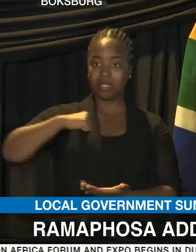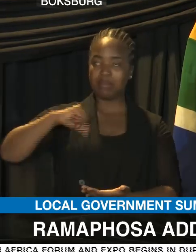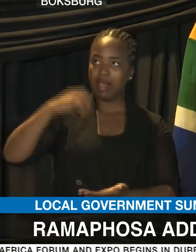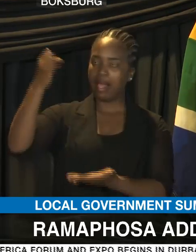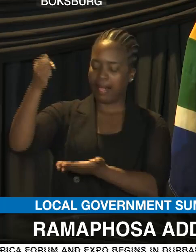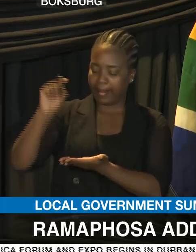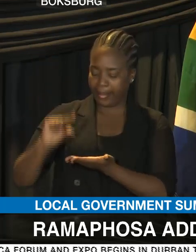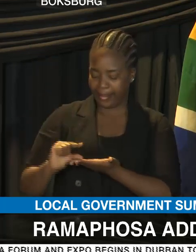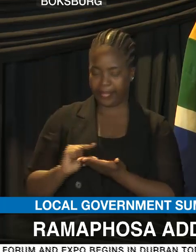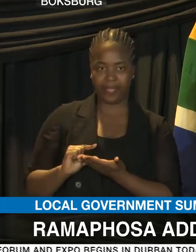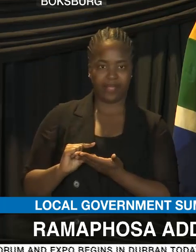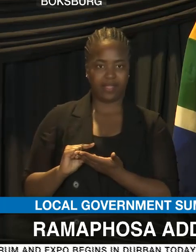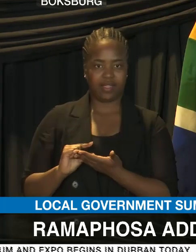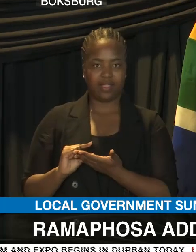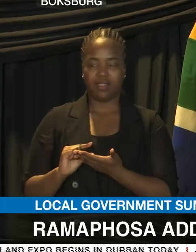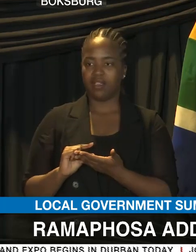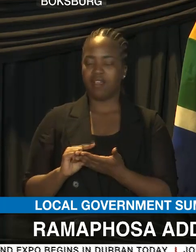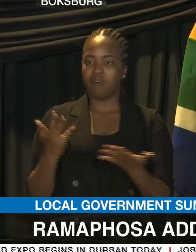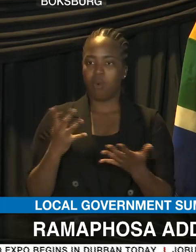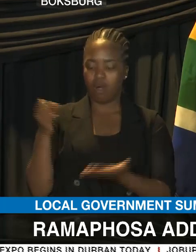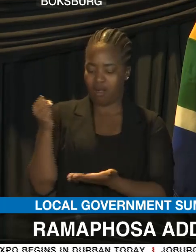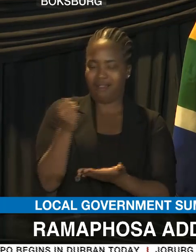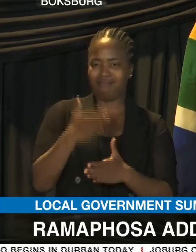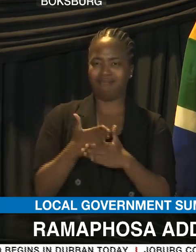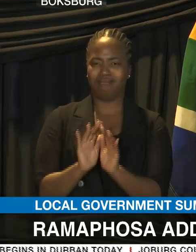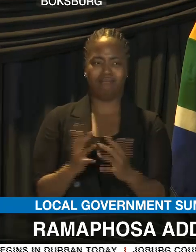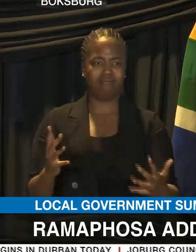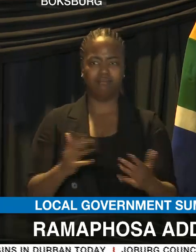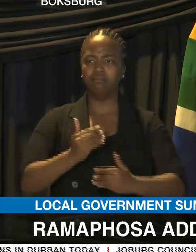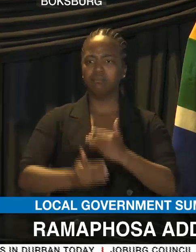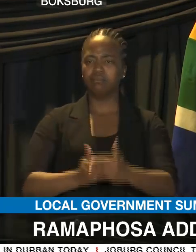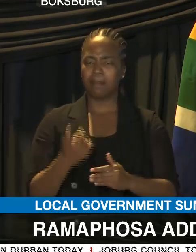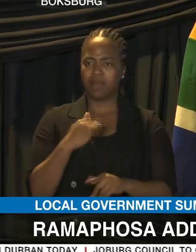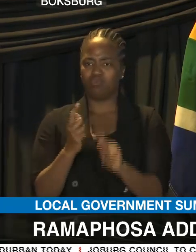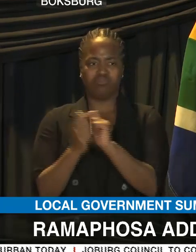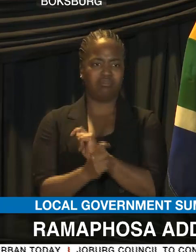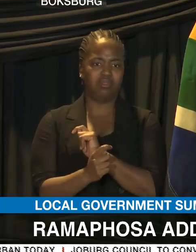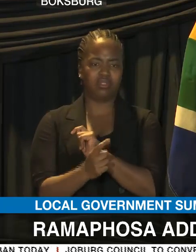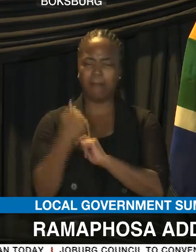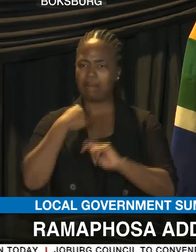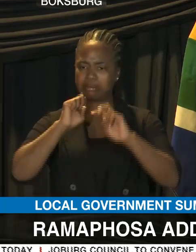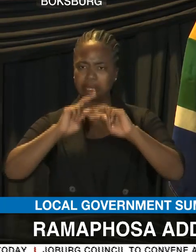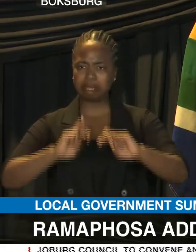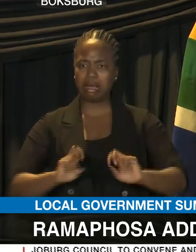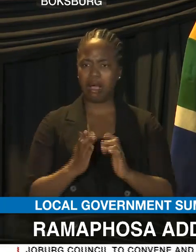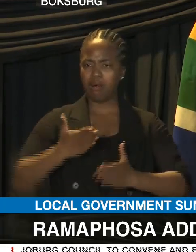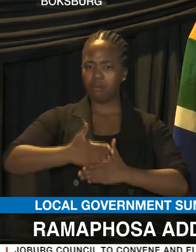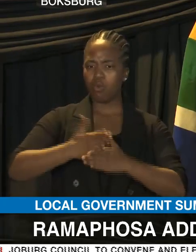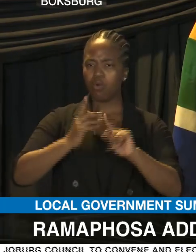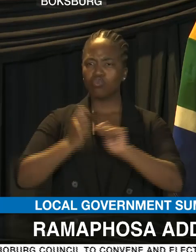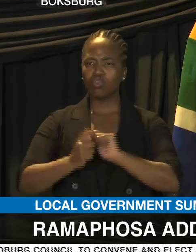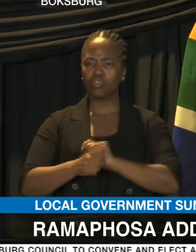government, and that the formula for funding local government should be evaluated,